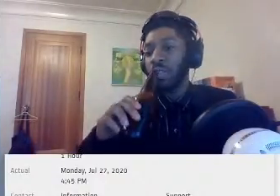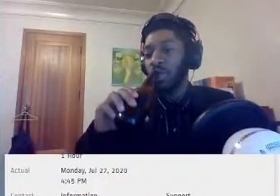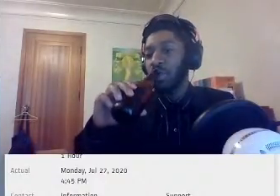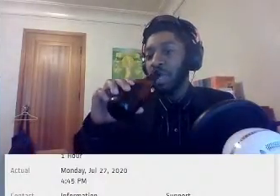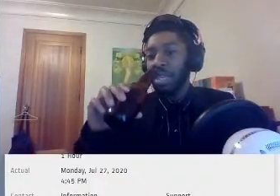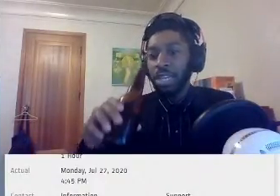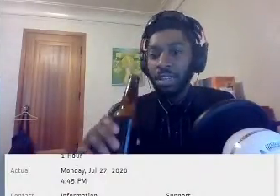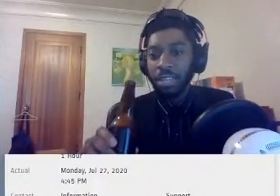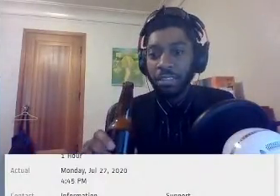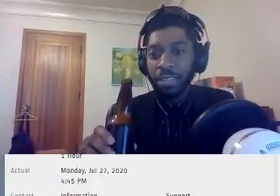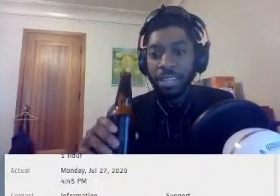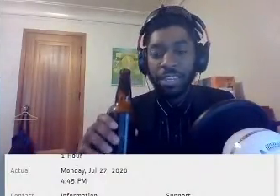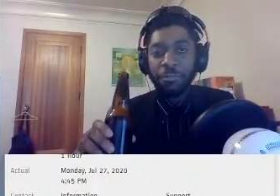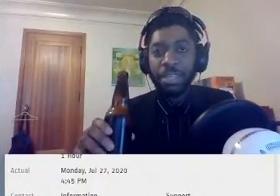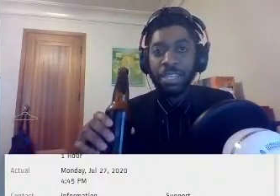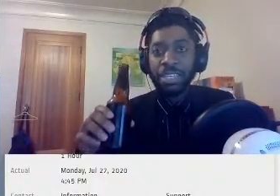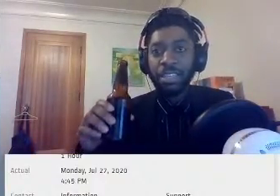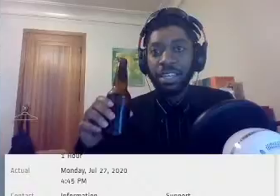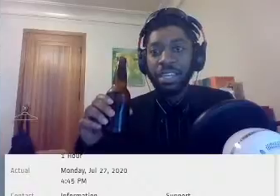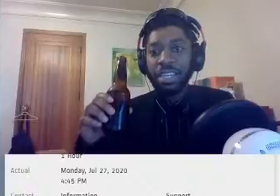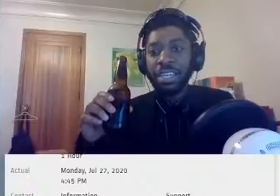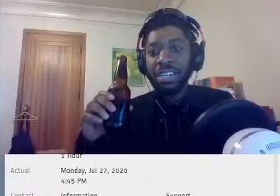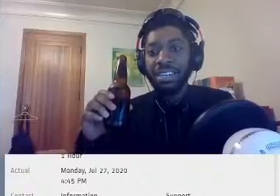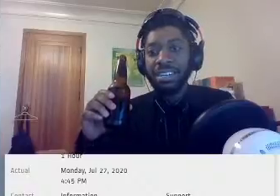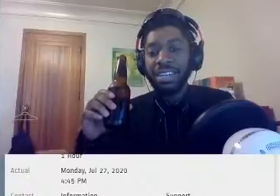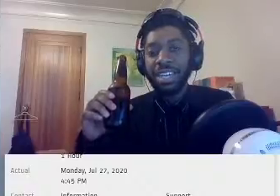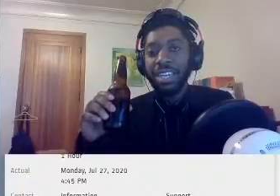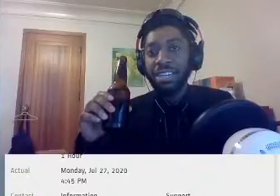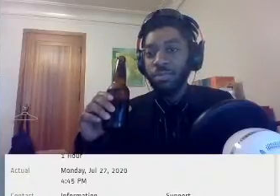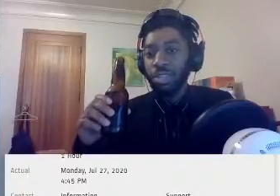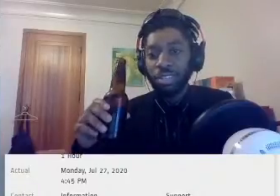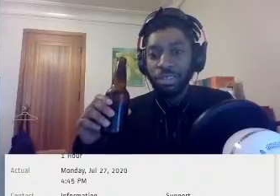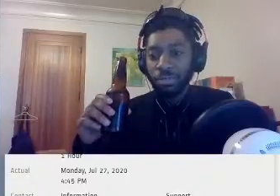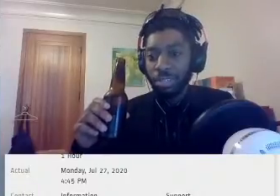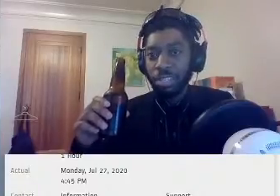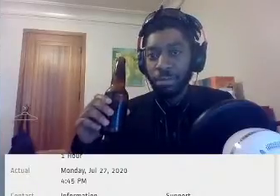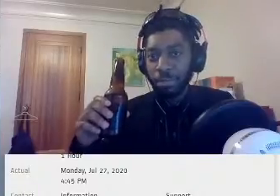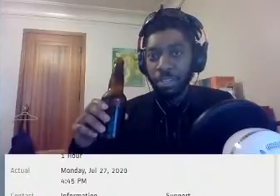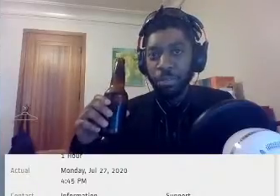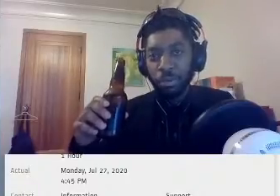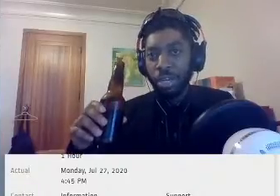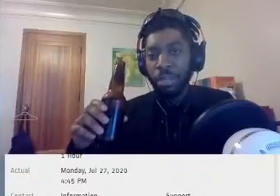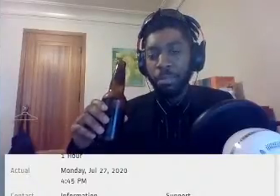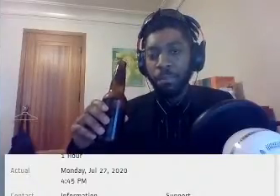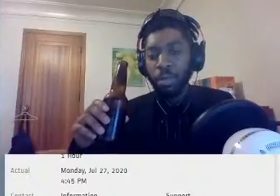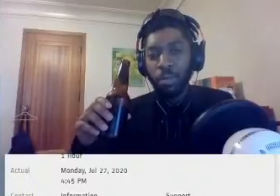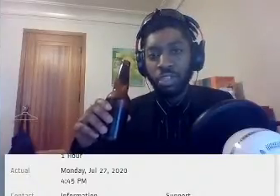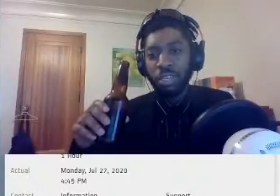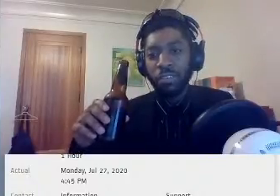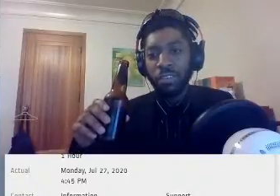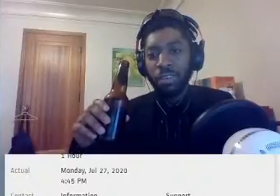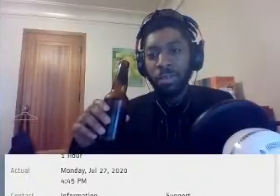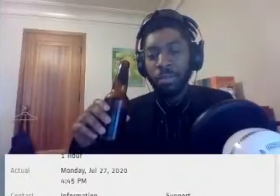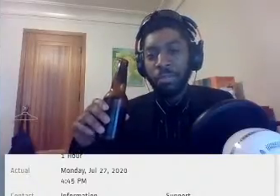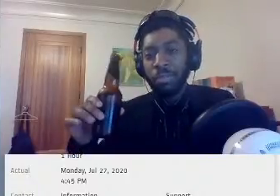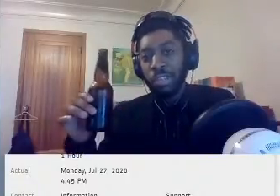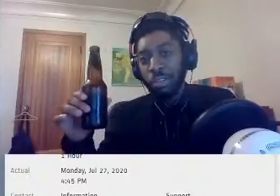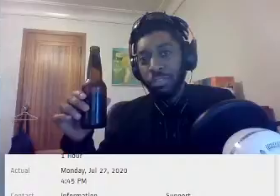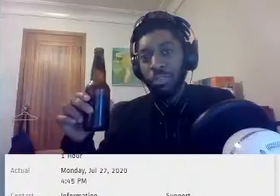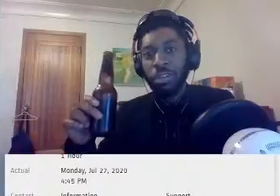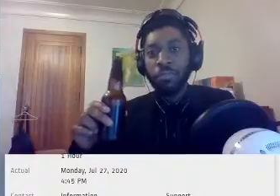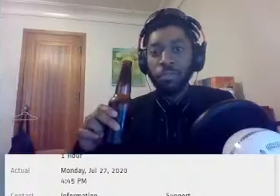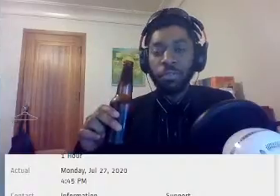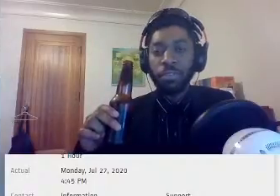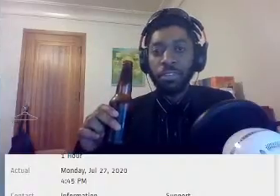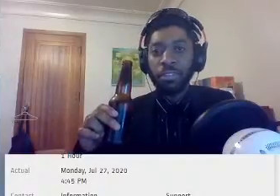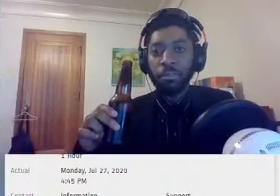fees unless they give me, like, a really, really big bribe. In which case, y'all are